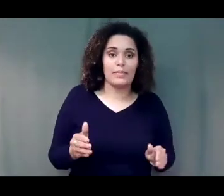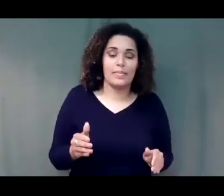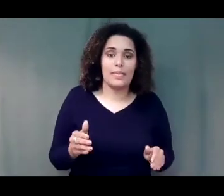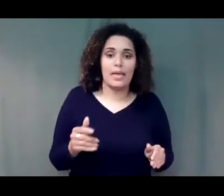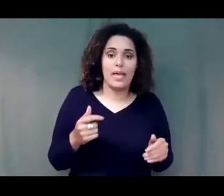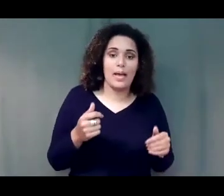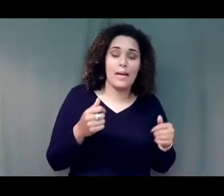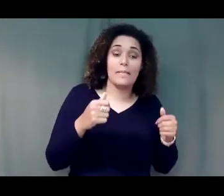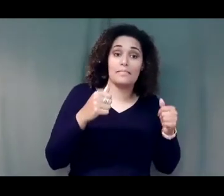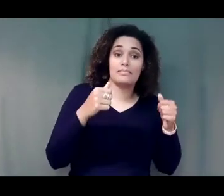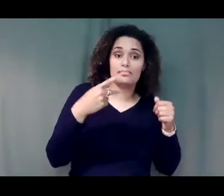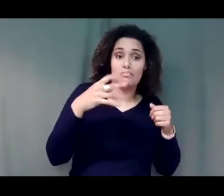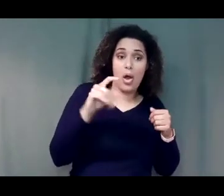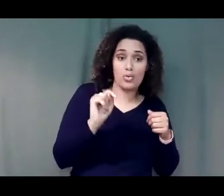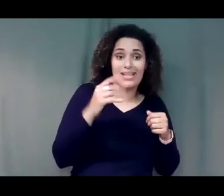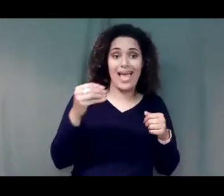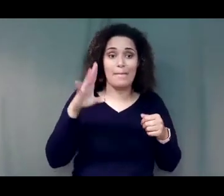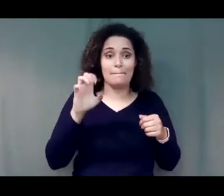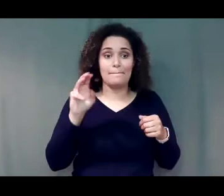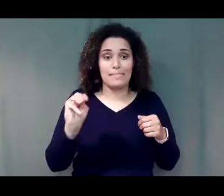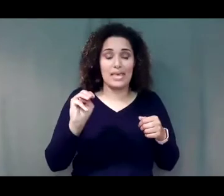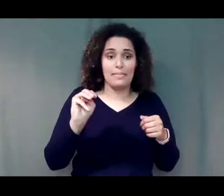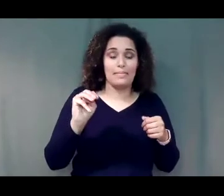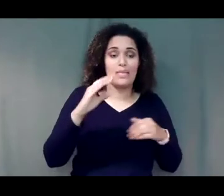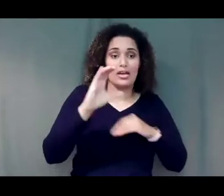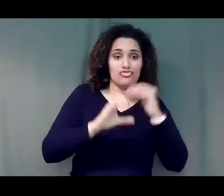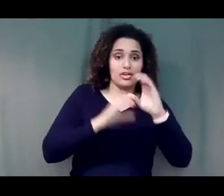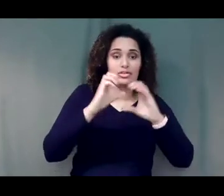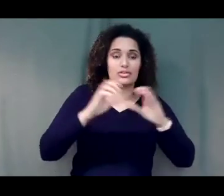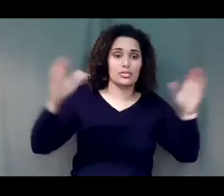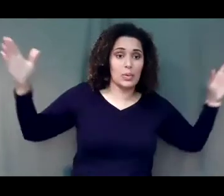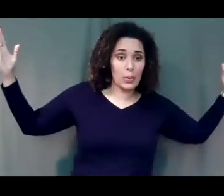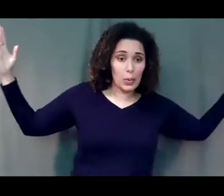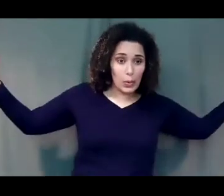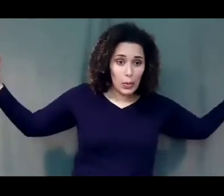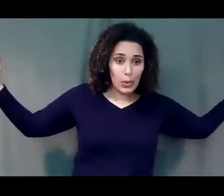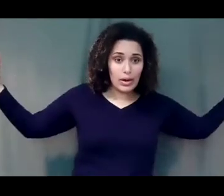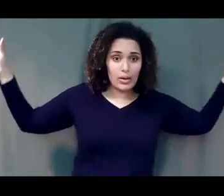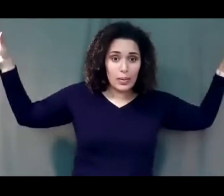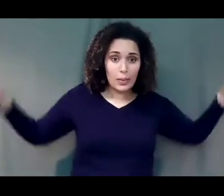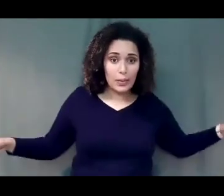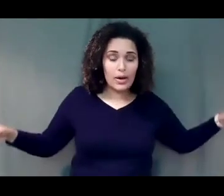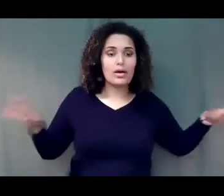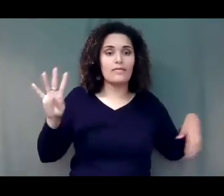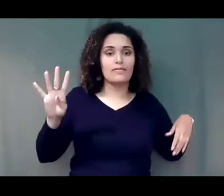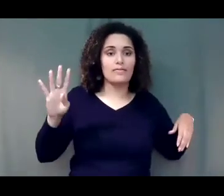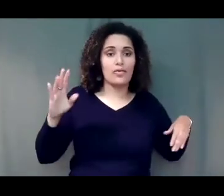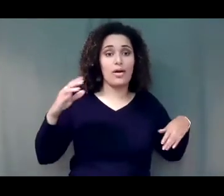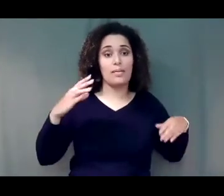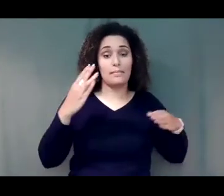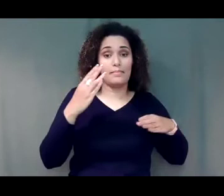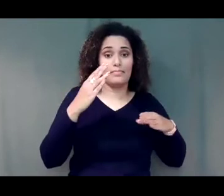and beam construction. So it's kind of big wide spans, big, what are they, 4x4 posts. So